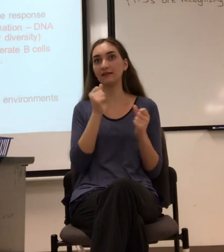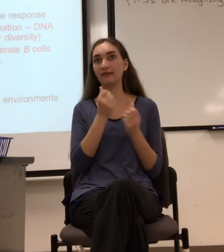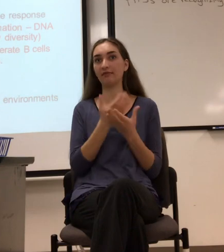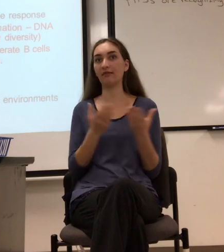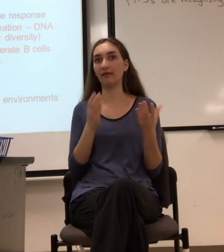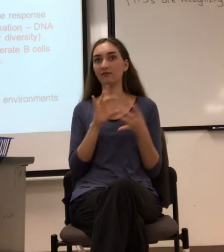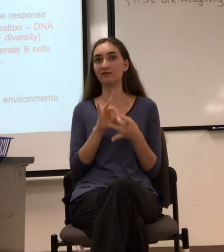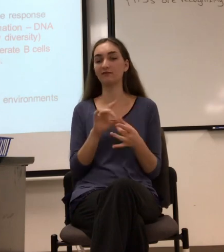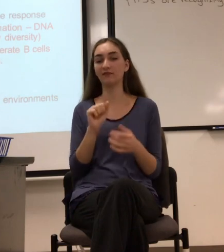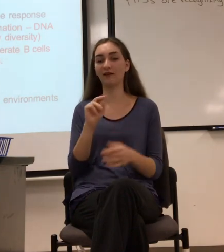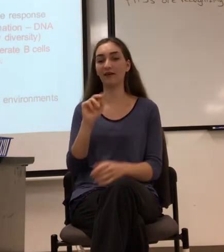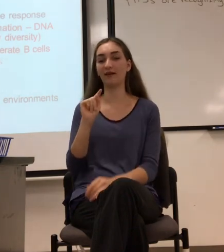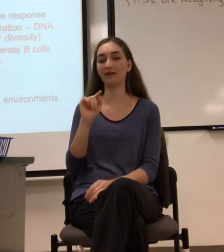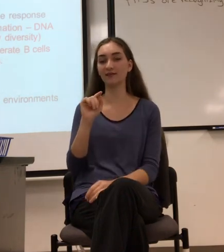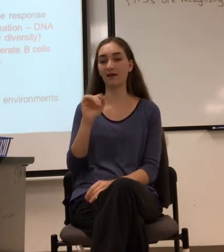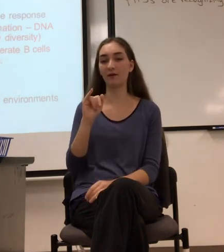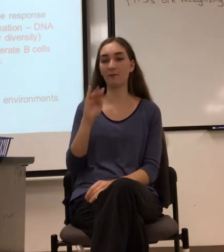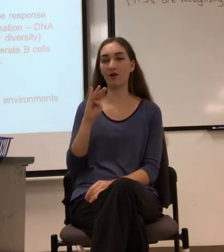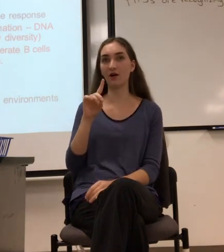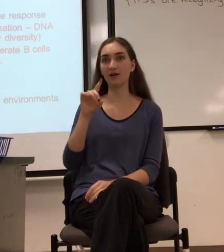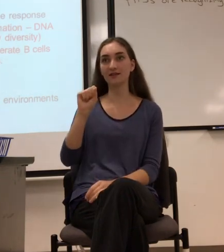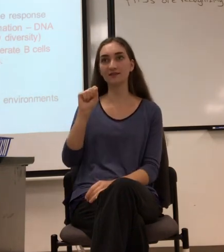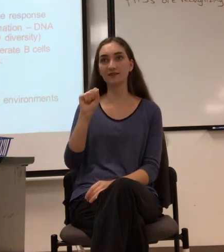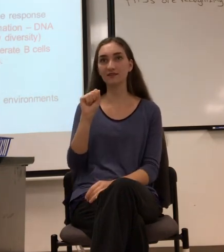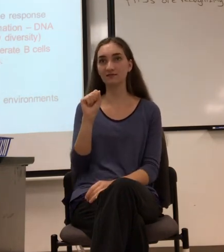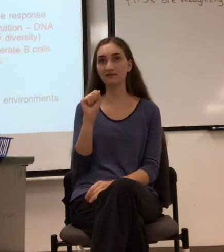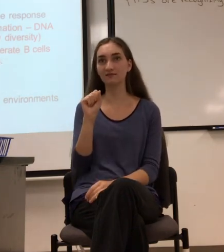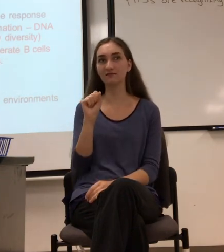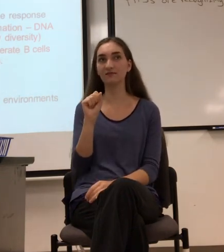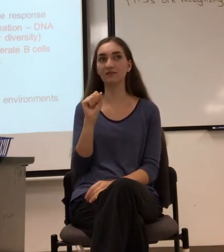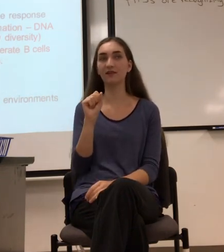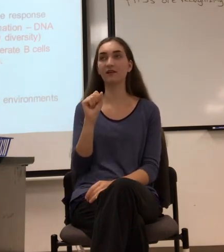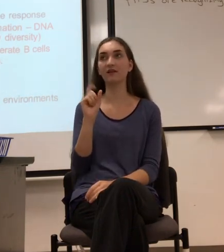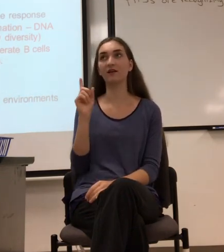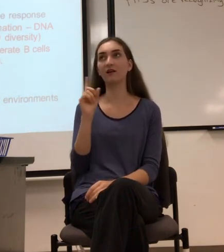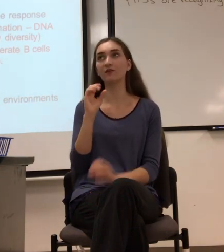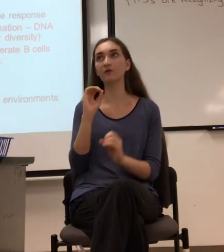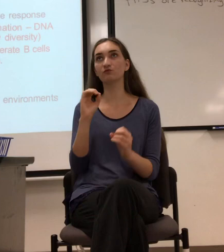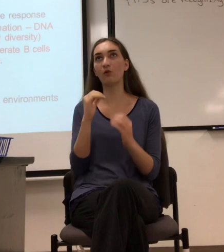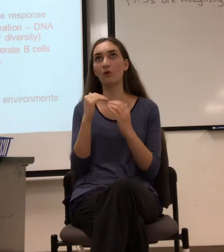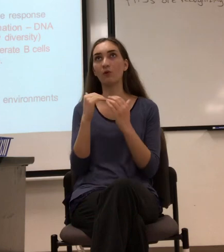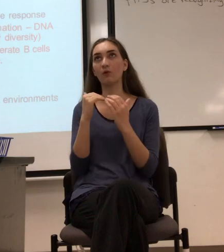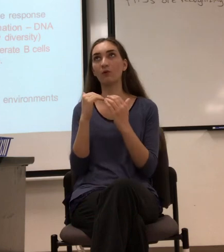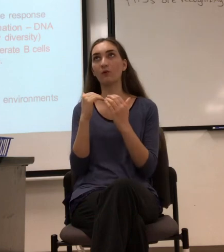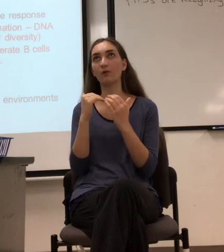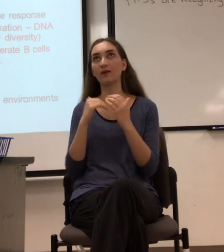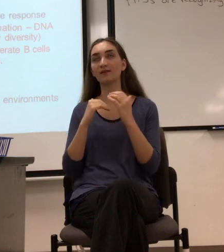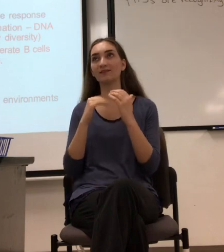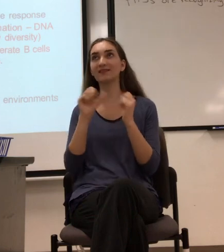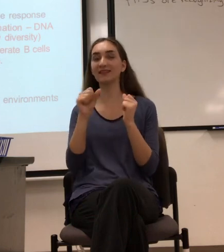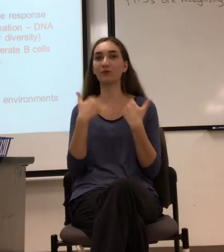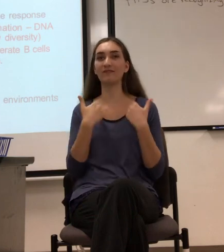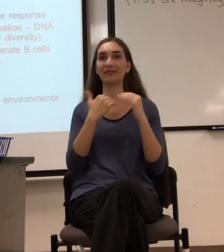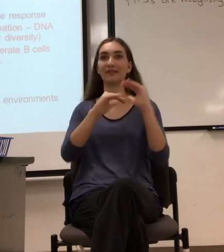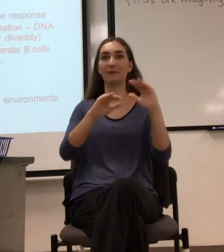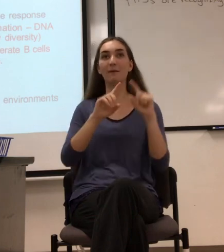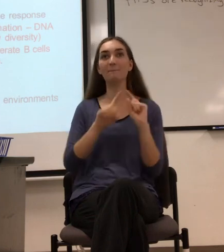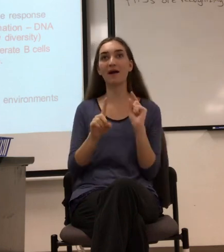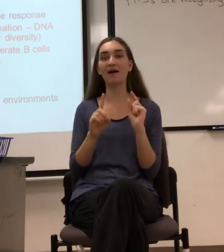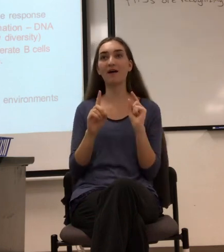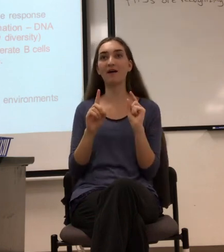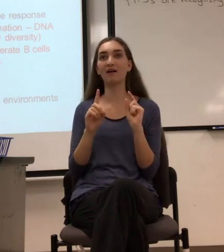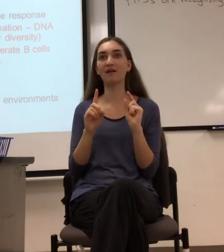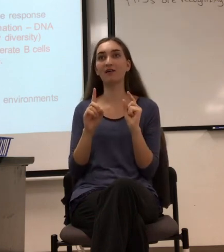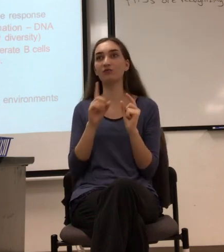antibodies. There's no limit. I don't want to say no limit. There is a limit, 10 to the 11th power, but it's remarkable diversity. And so